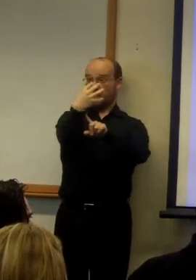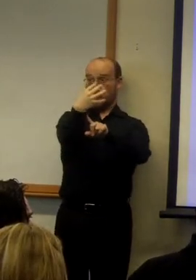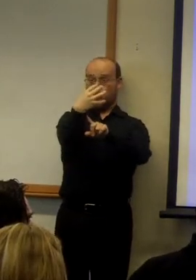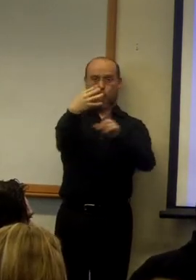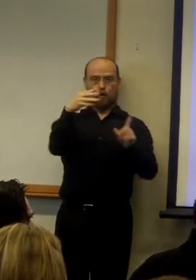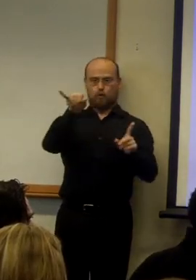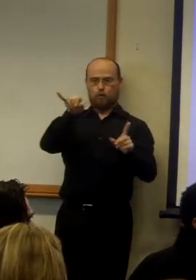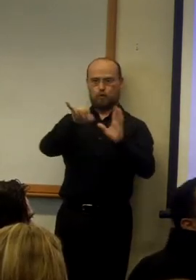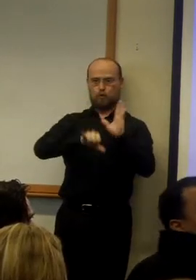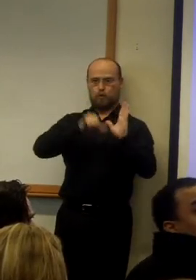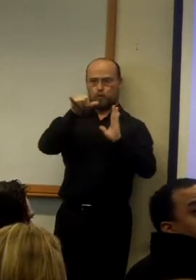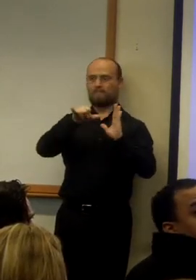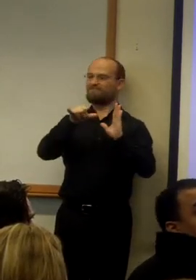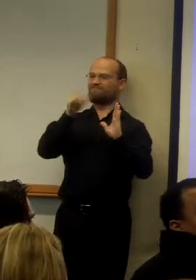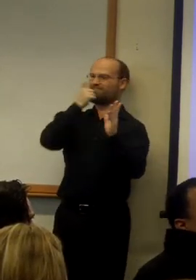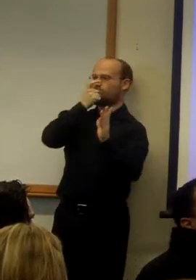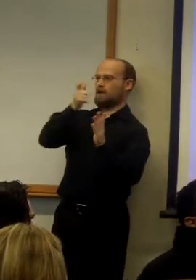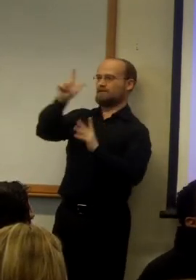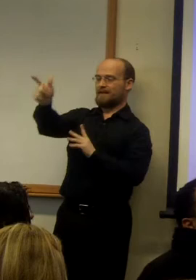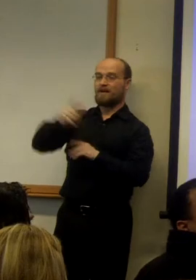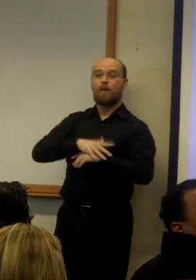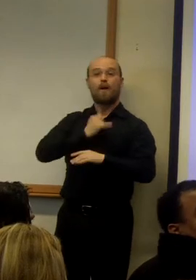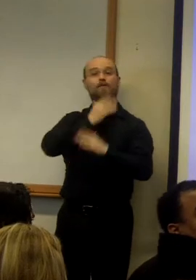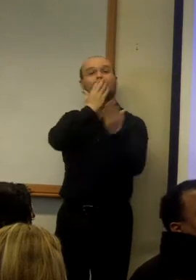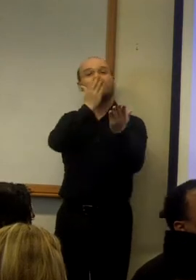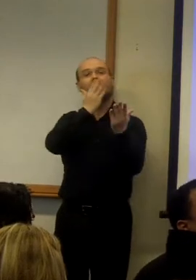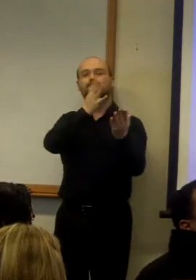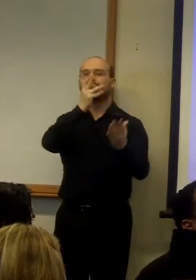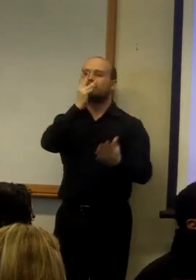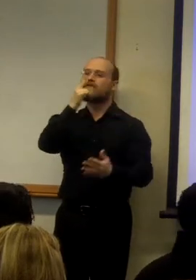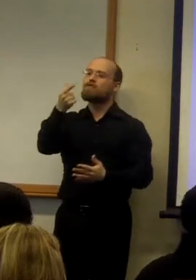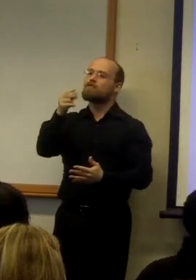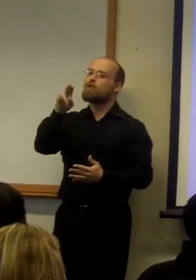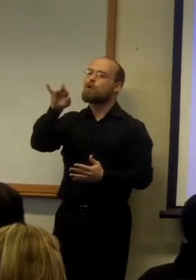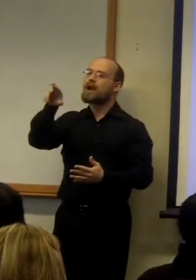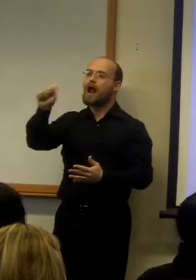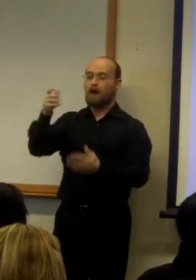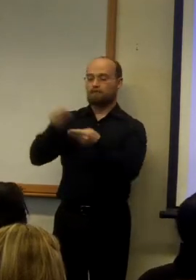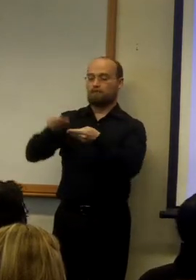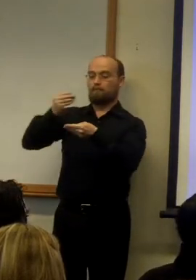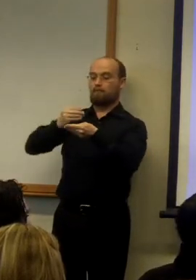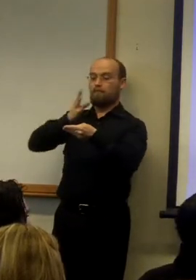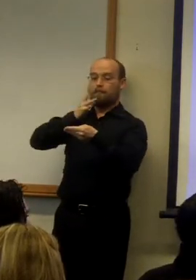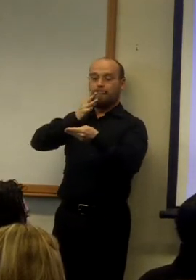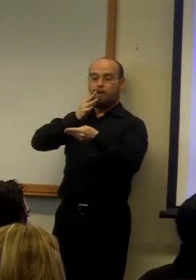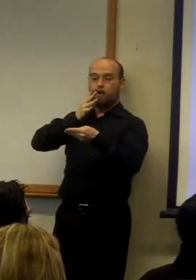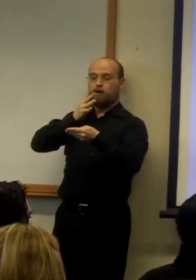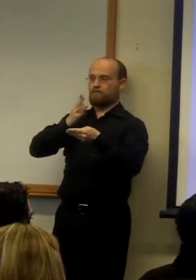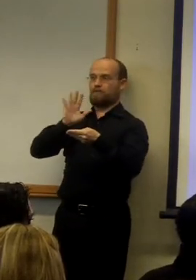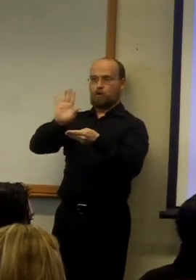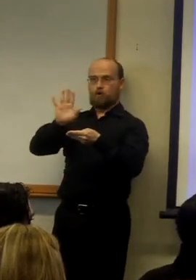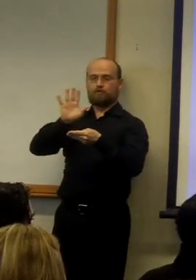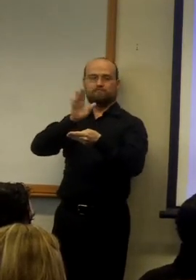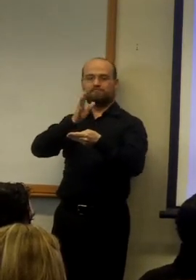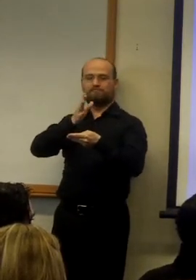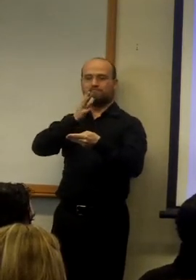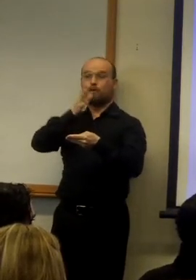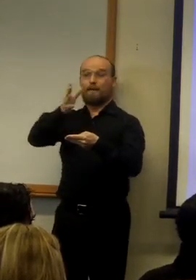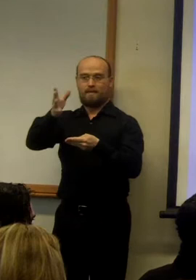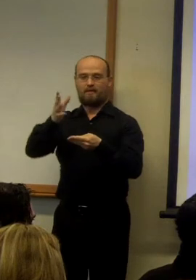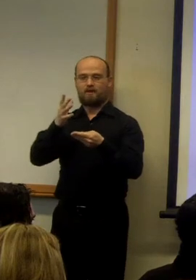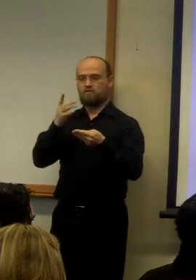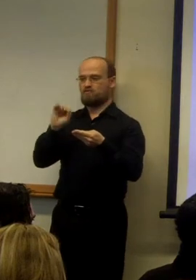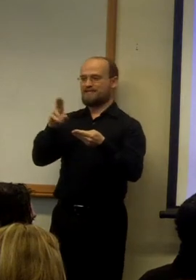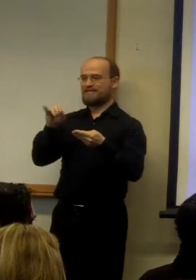later. I want to say thank you to my mother, Gloria, and her mother, Christine, my grandmother, my